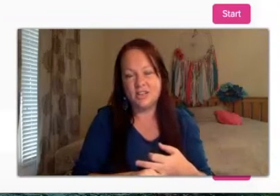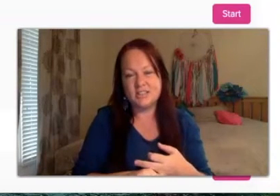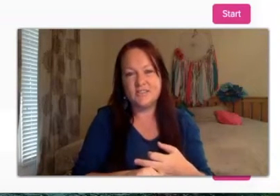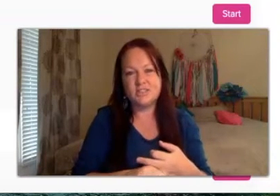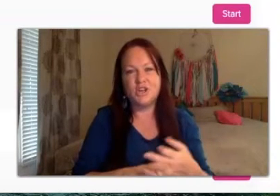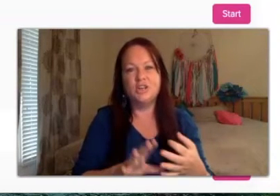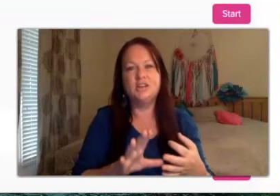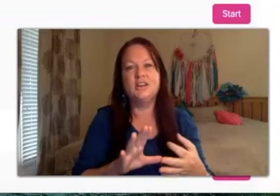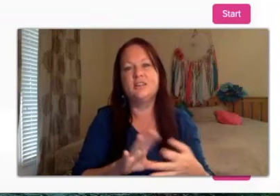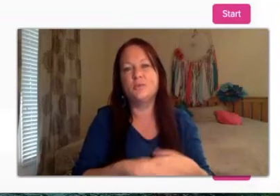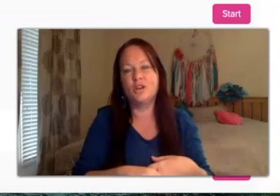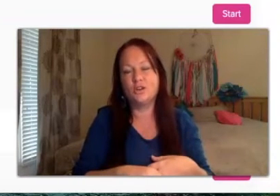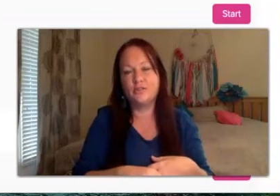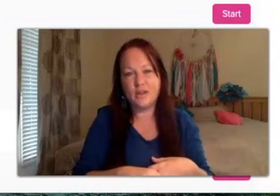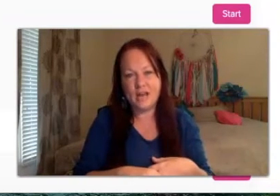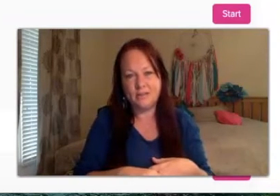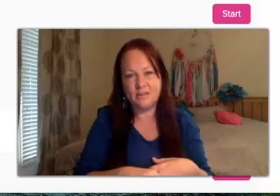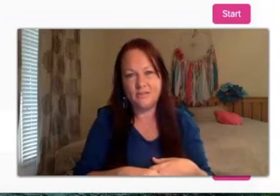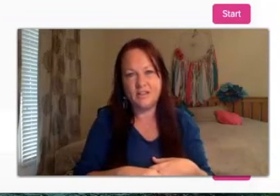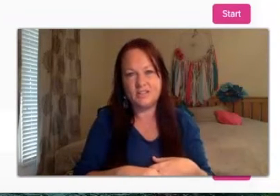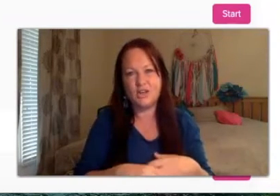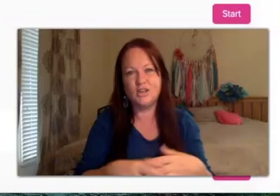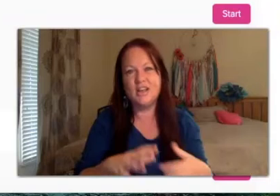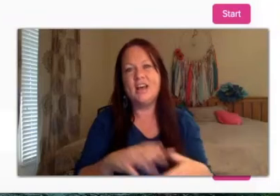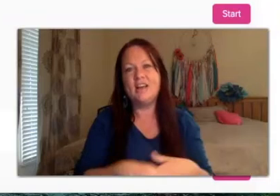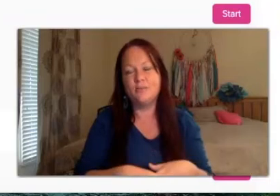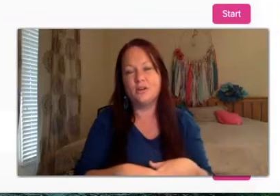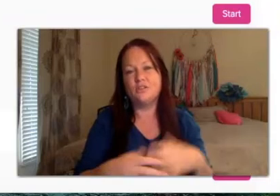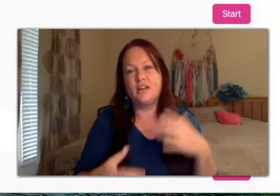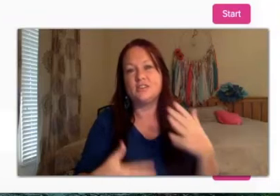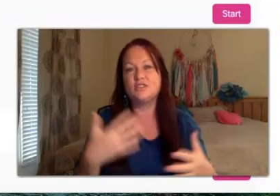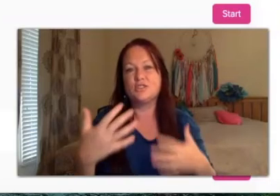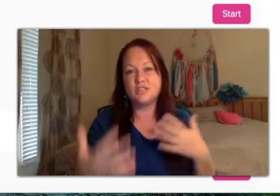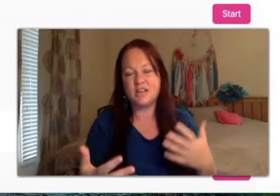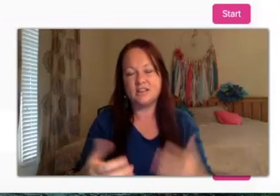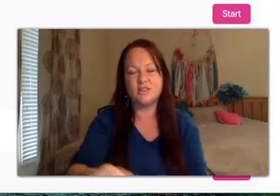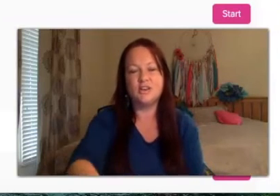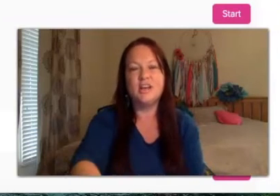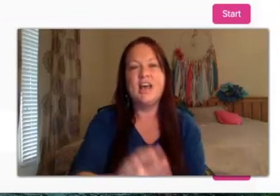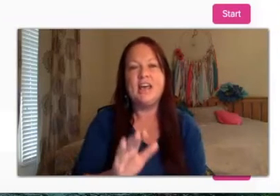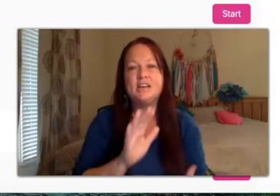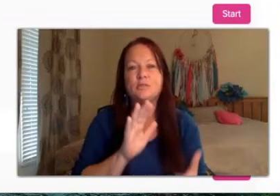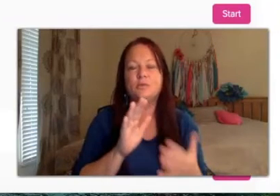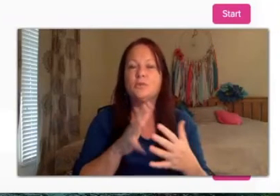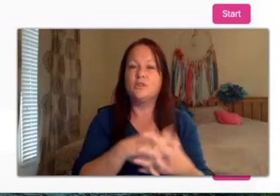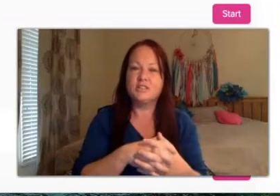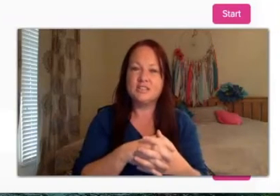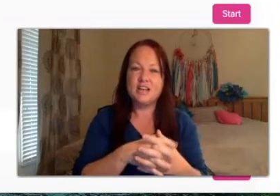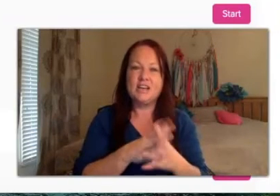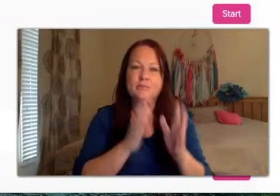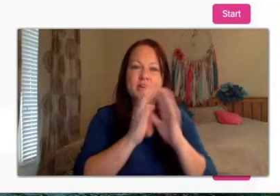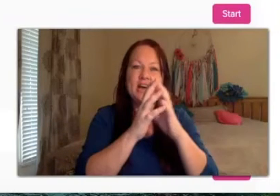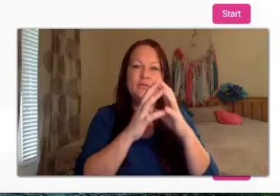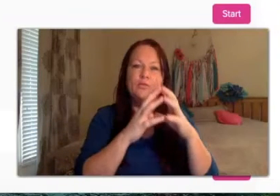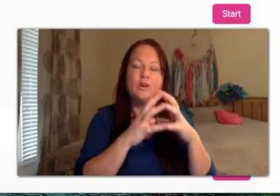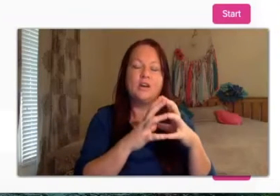the lyrics of a song, then we're going to learn vocabulary for that song, and then we're going to learn to actually start signing the song. And when we're learning to sign